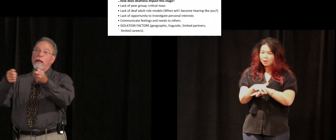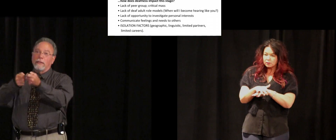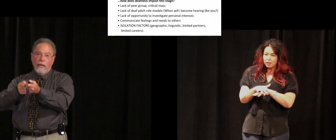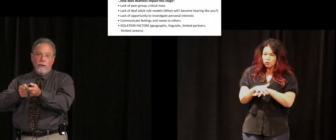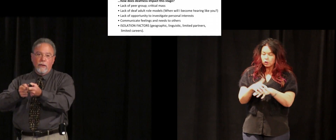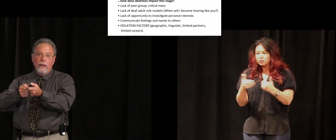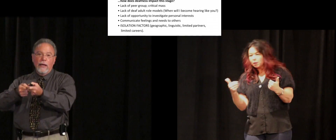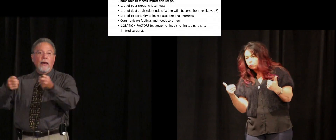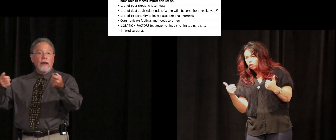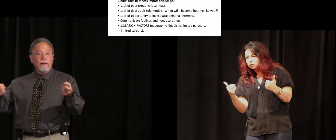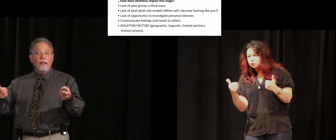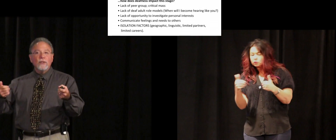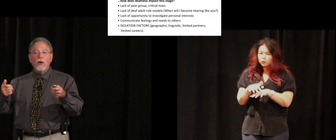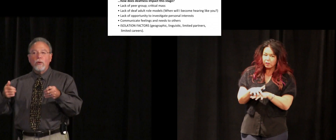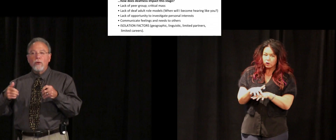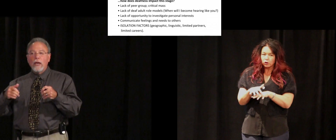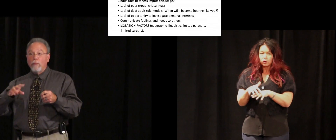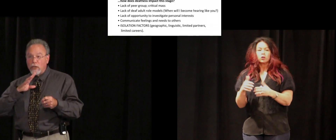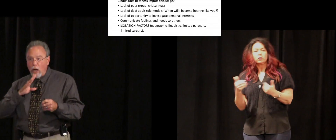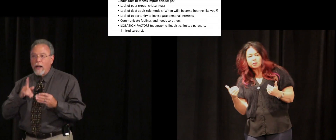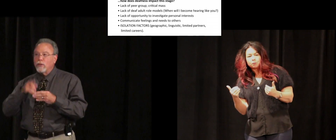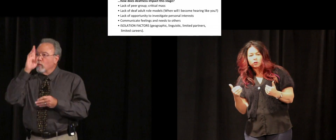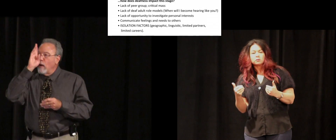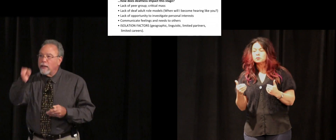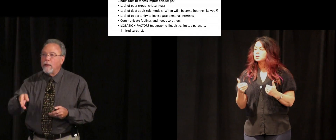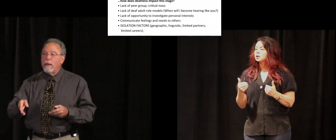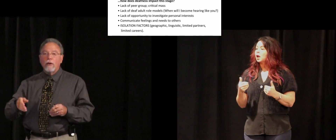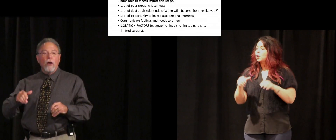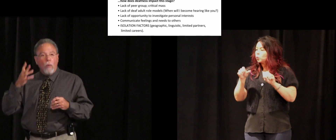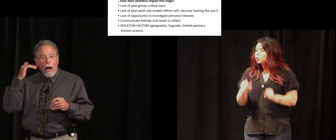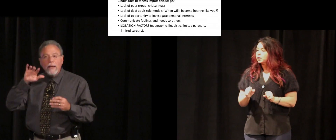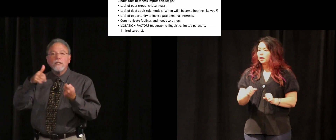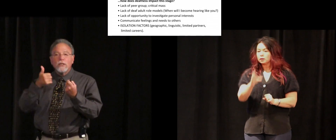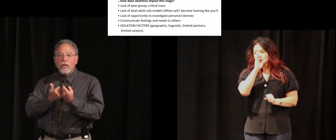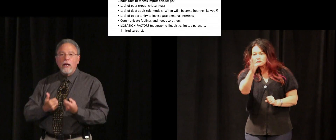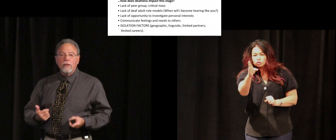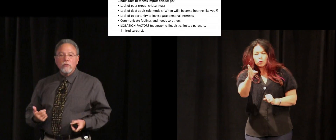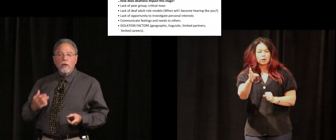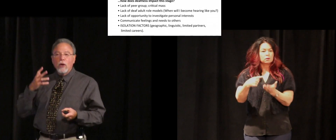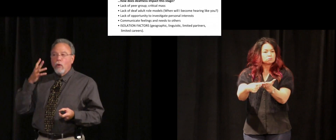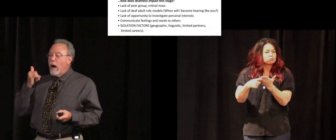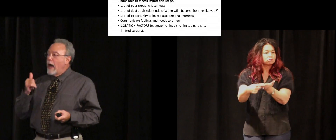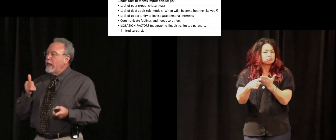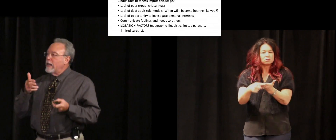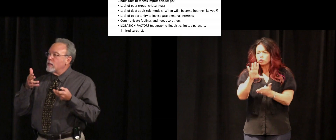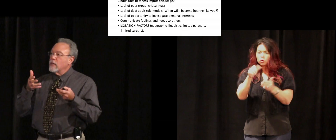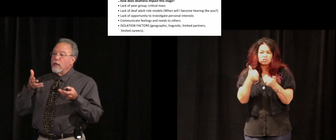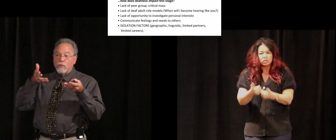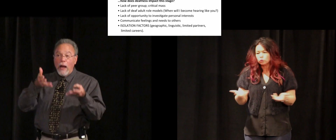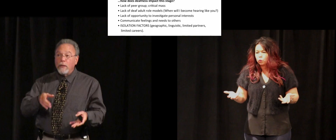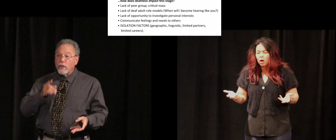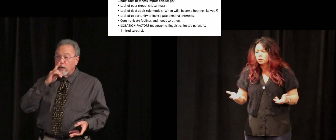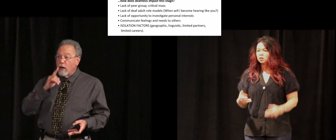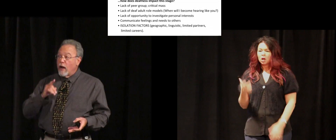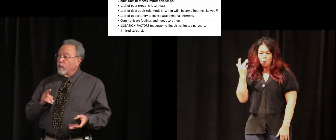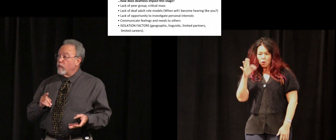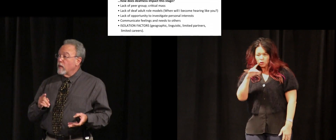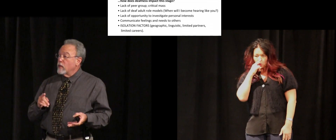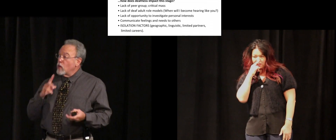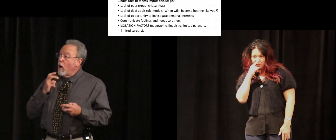roller coaster with smiley faces and frown faces and just those college pictures in the background. It's